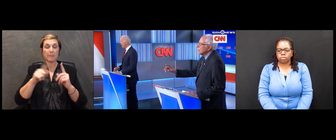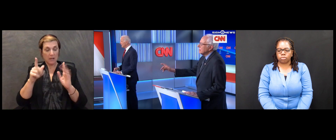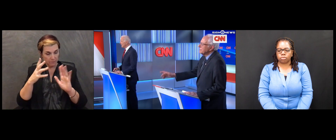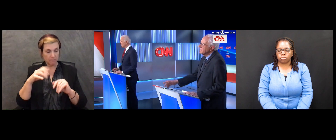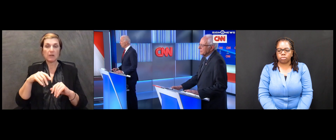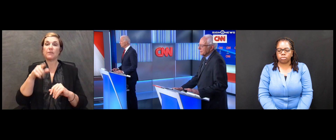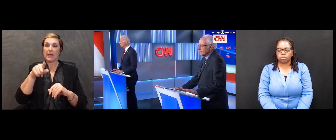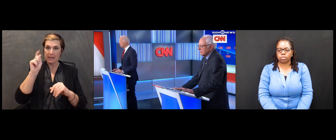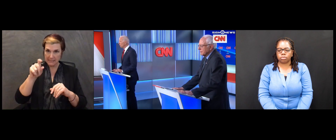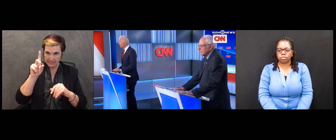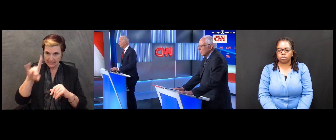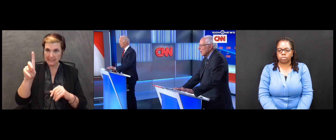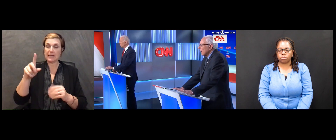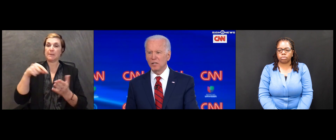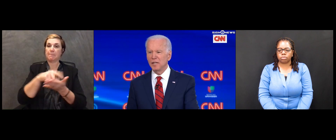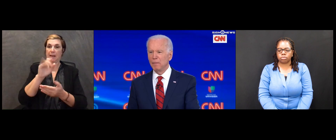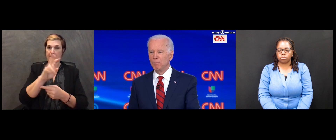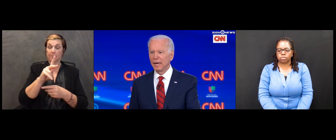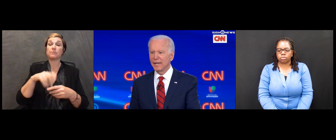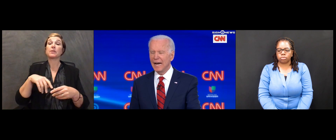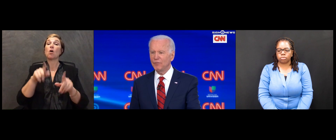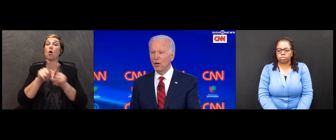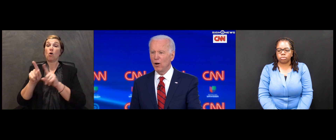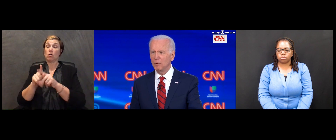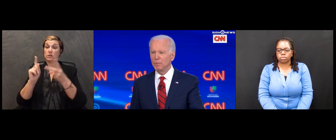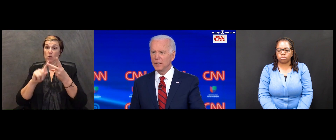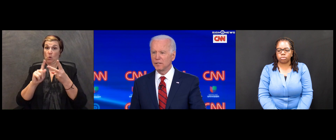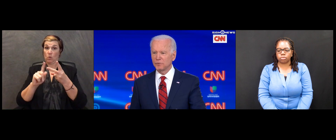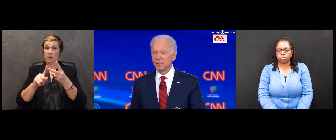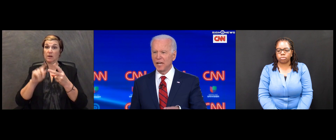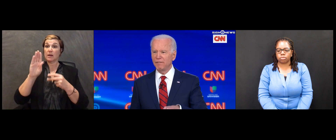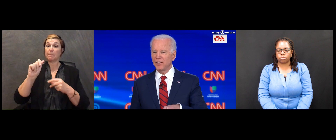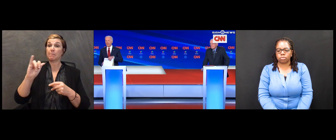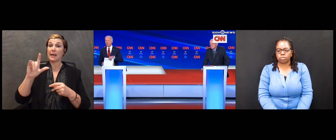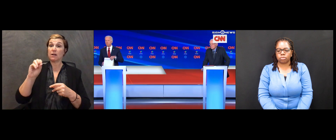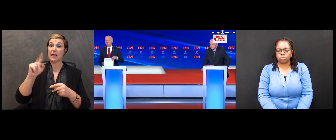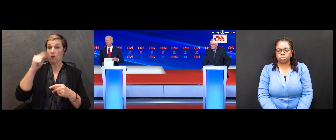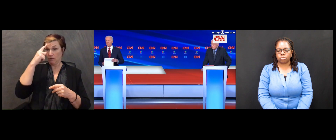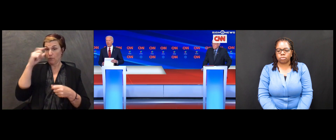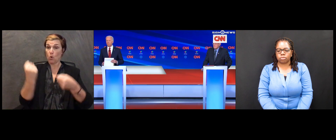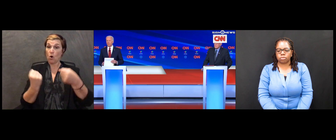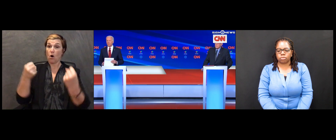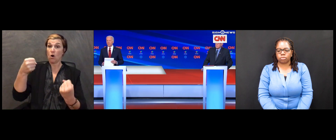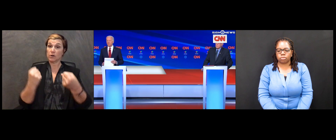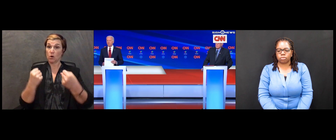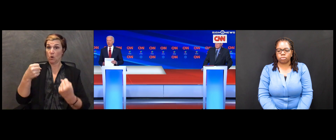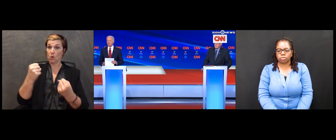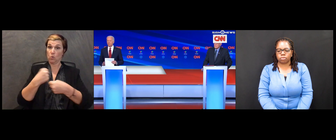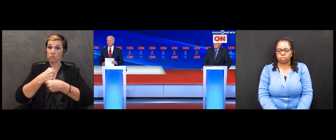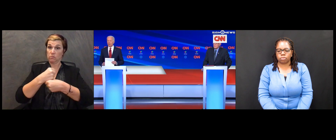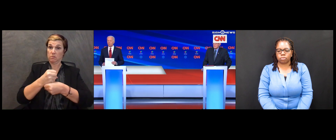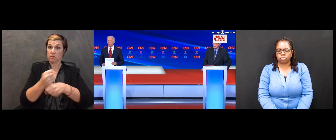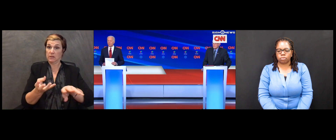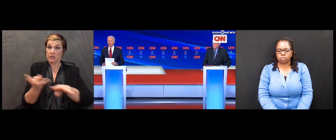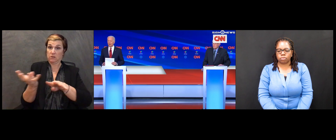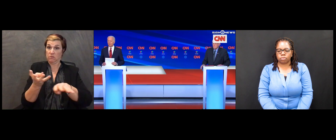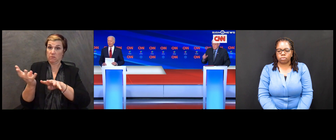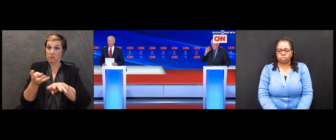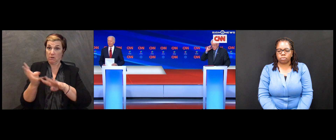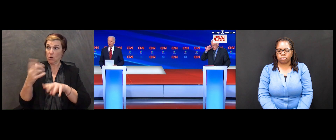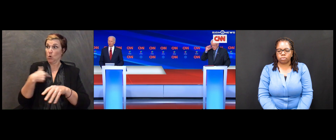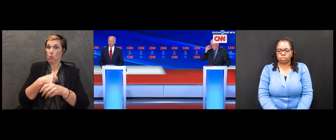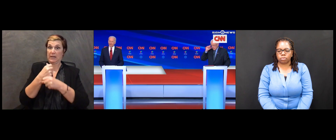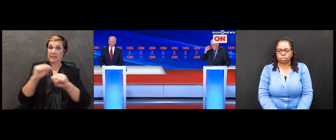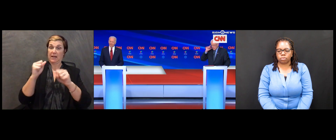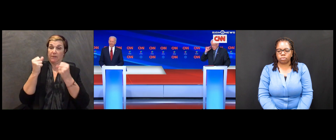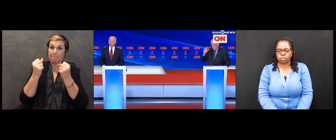addition to that, it also, part of that was bailing out the automobile industry, saving thousands of jobs, tens of thousands of jobs over time.